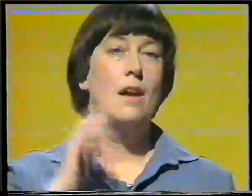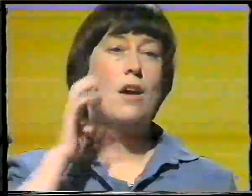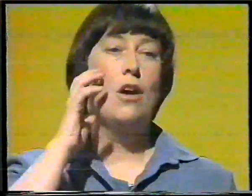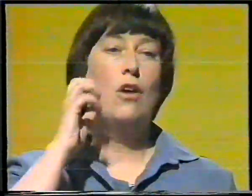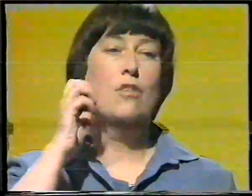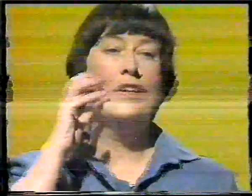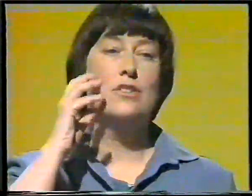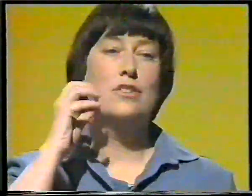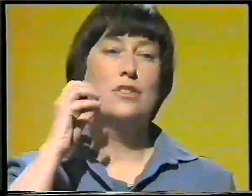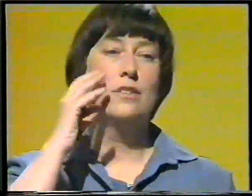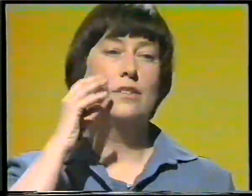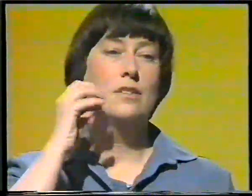Orange.